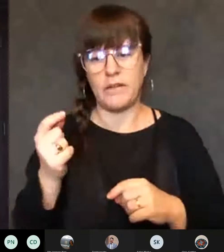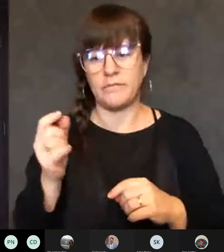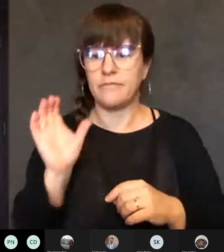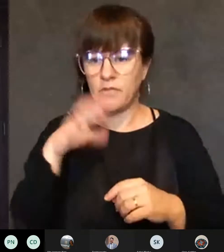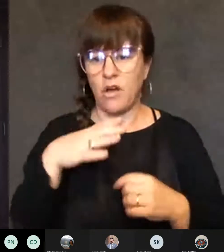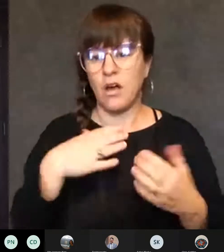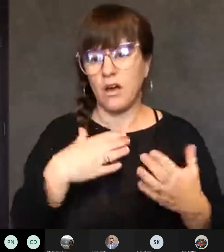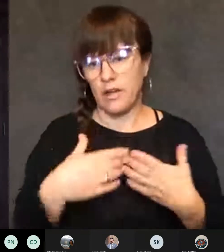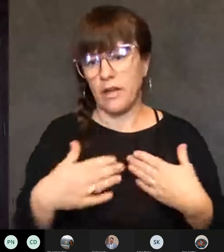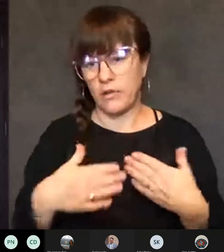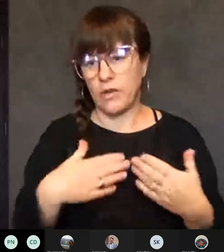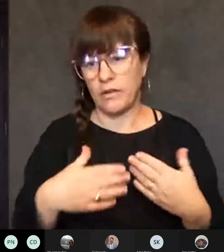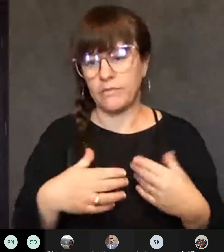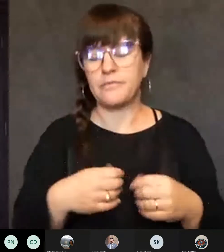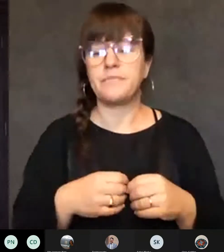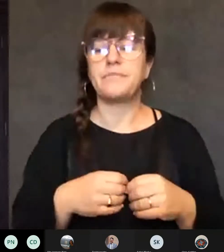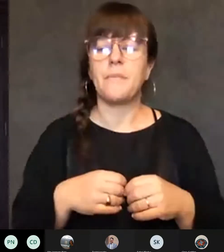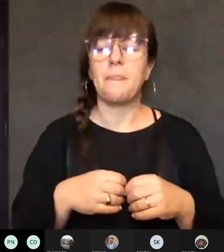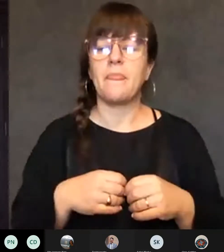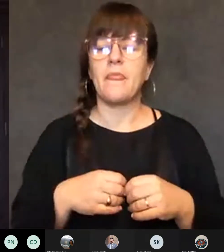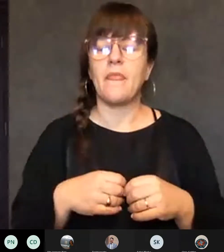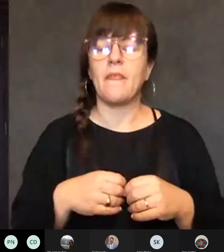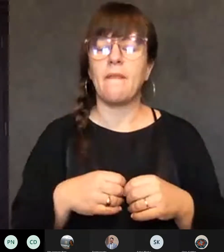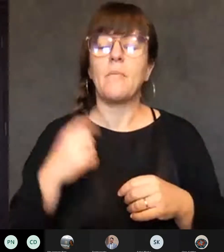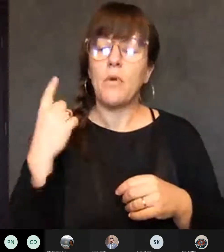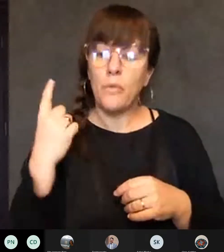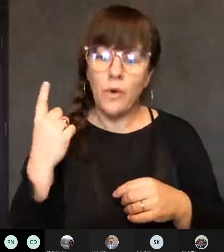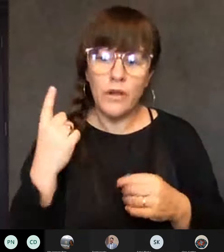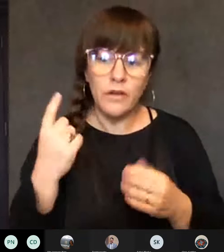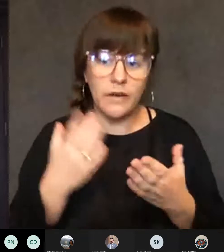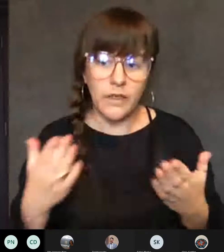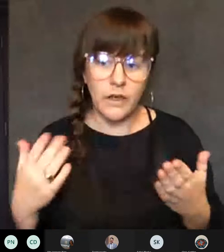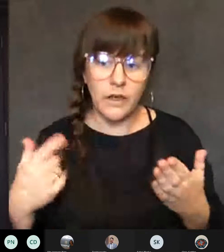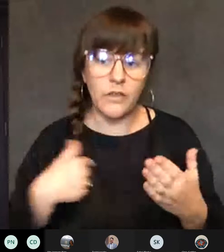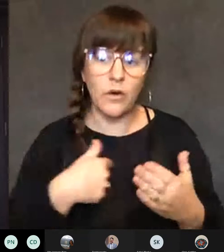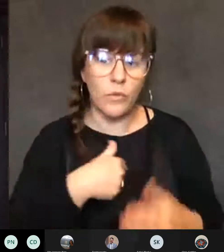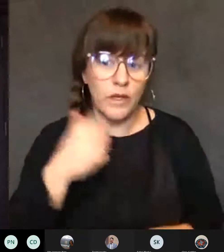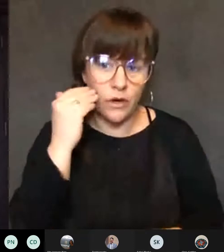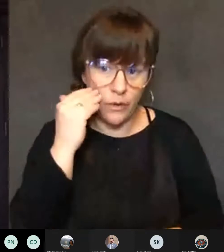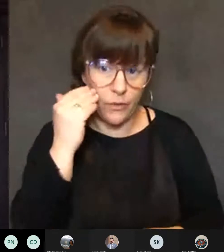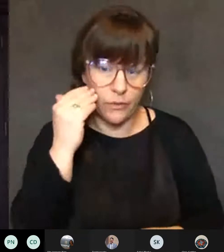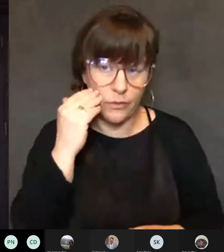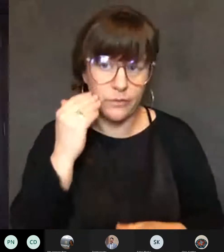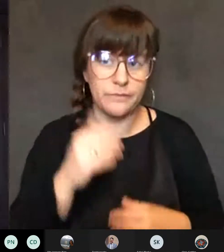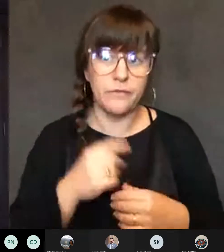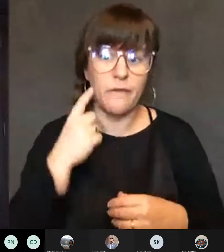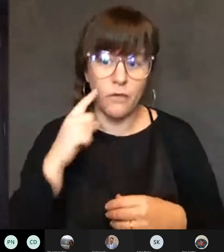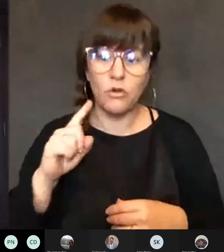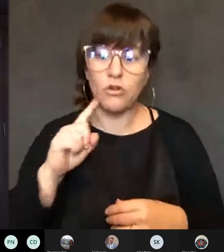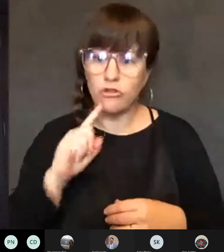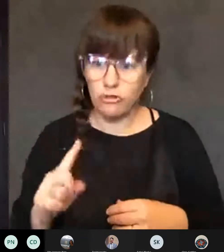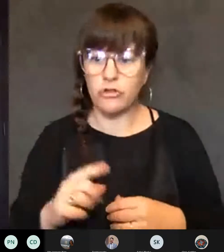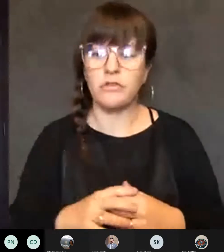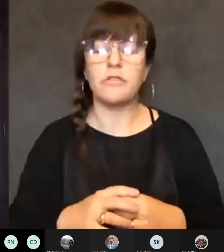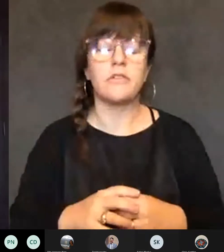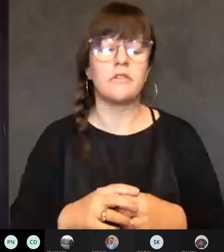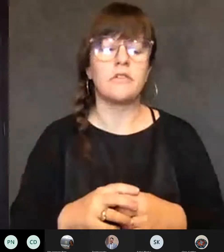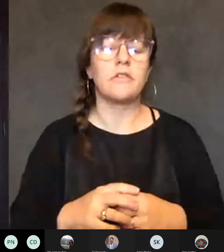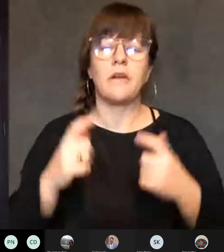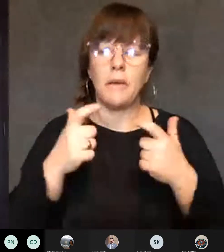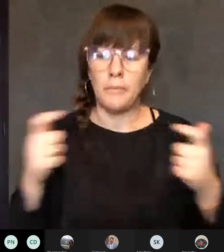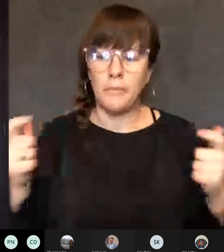So one of the things that we know is that giant crowds of people are not